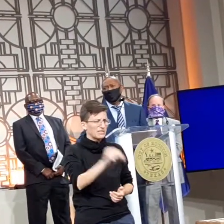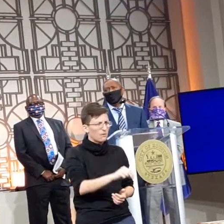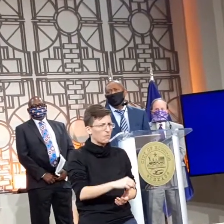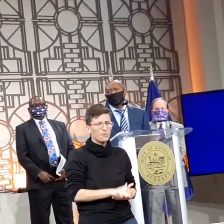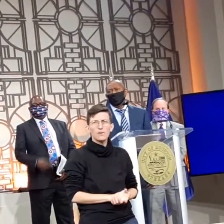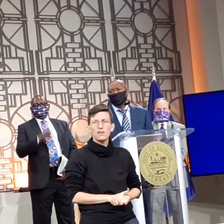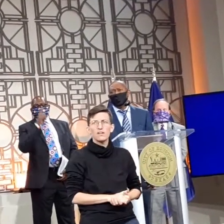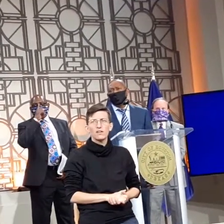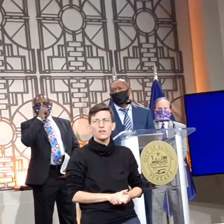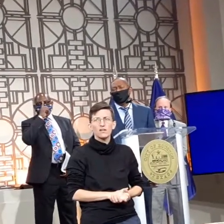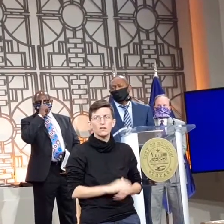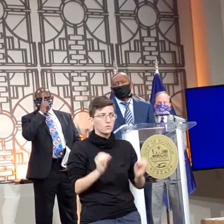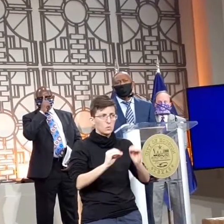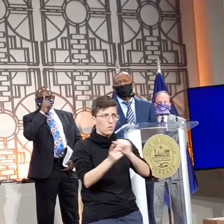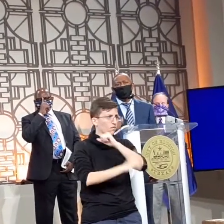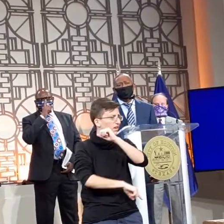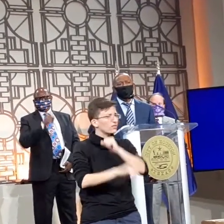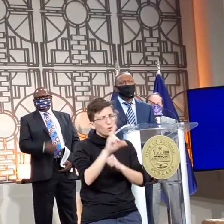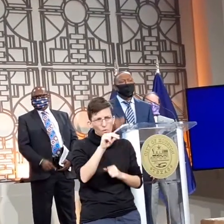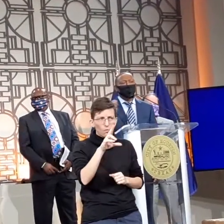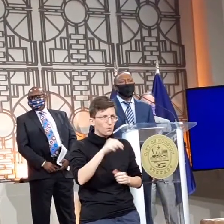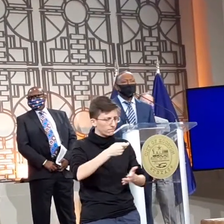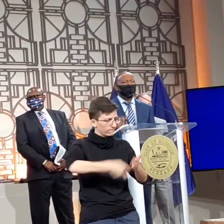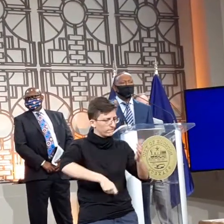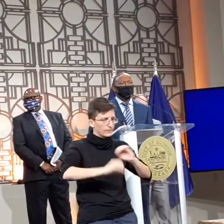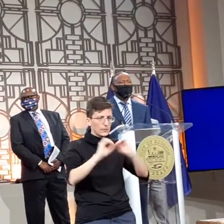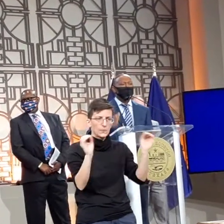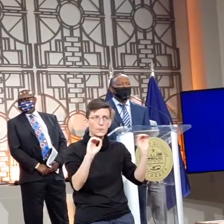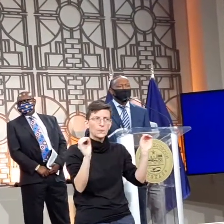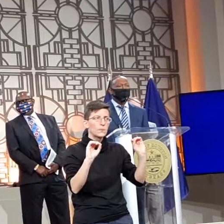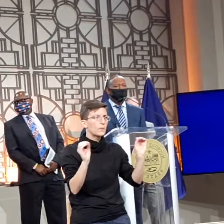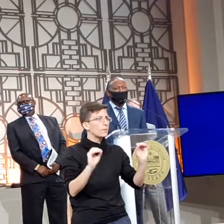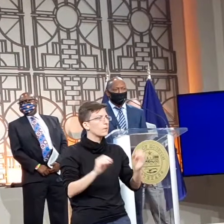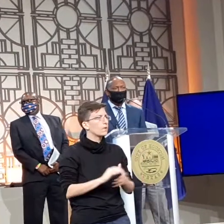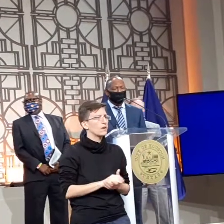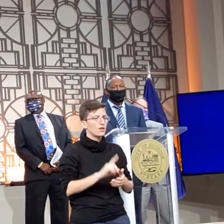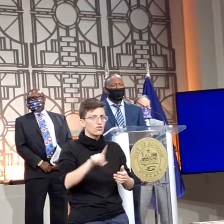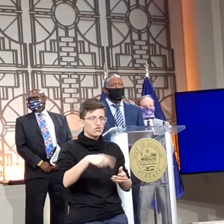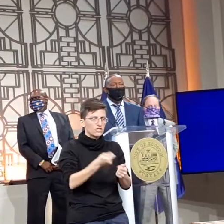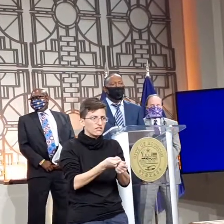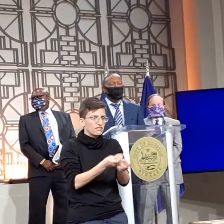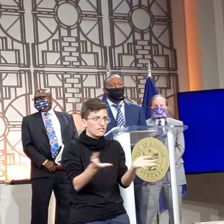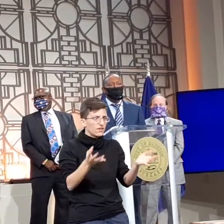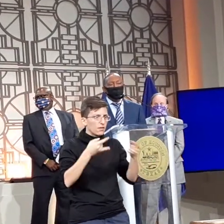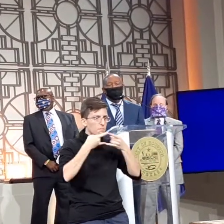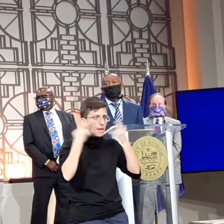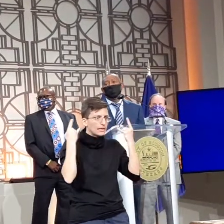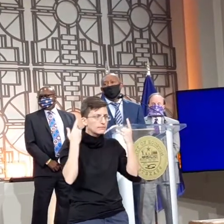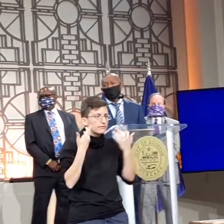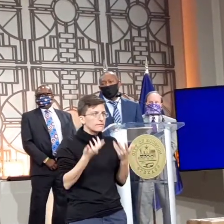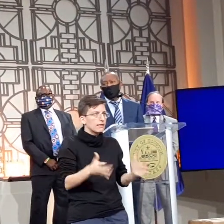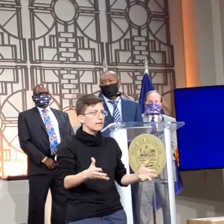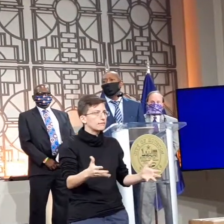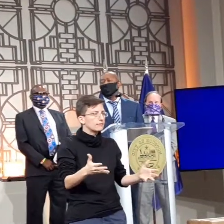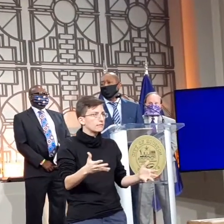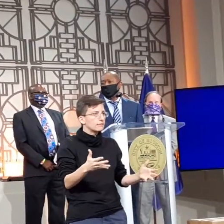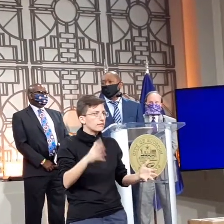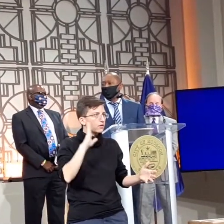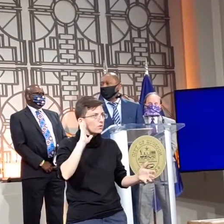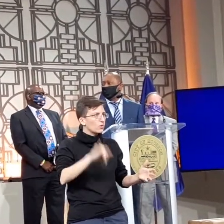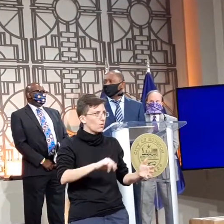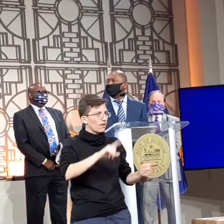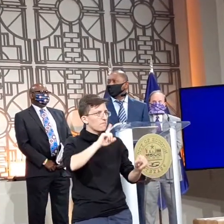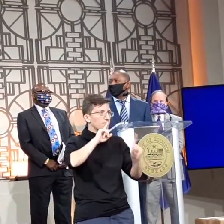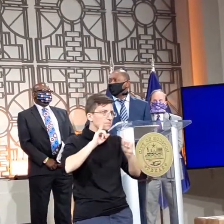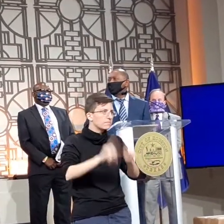So no fines, right? No fines. It's about giving out the masks. And when people know that they're mandated, it's amazing.